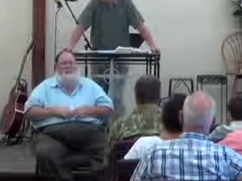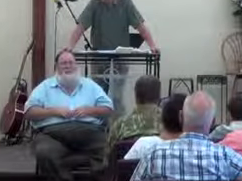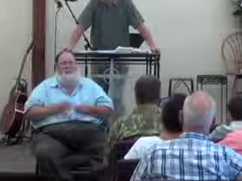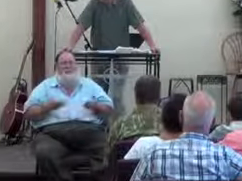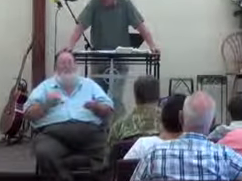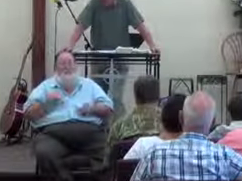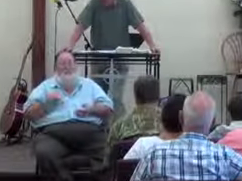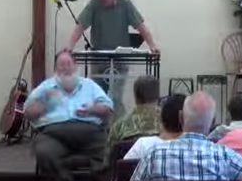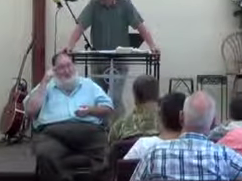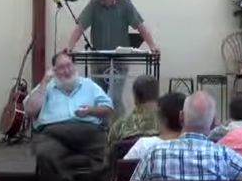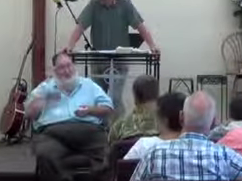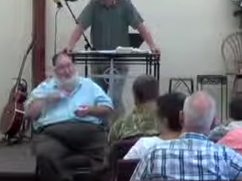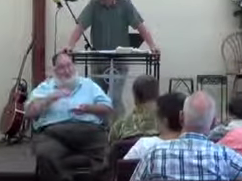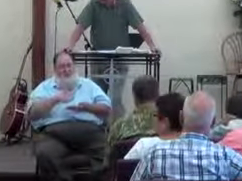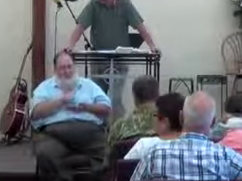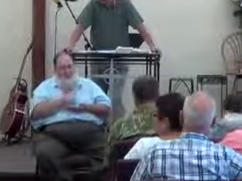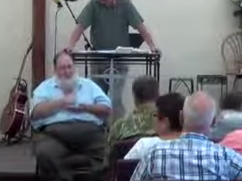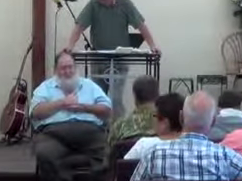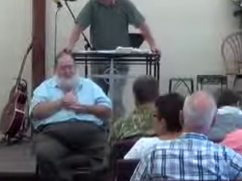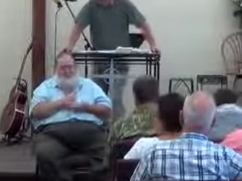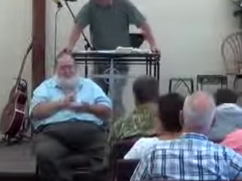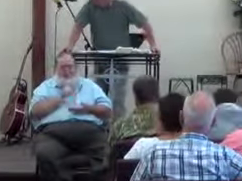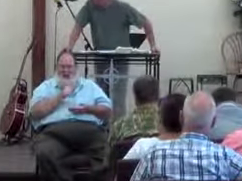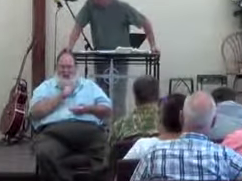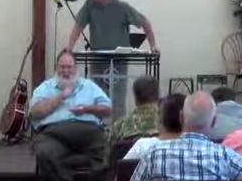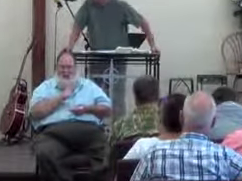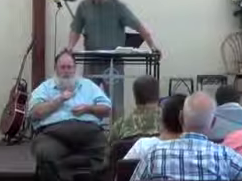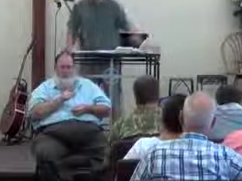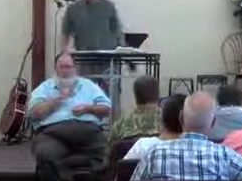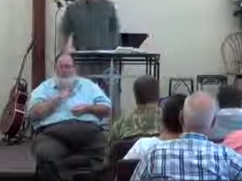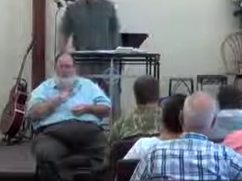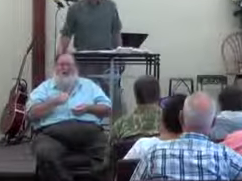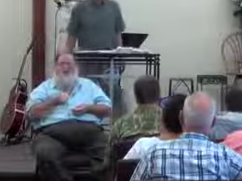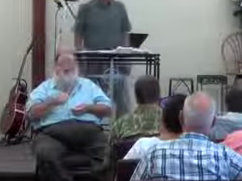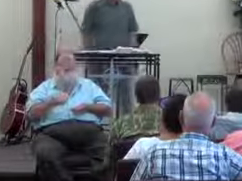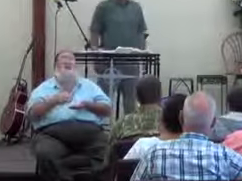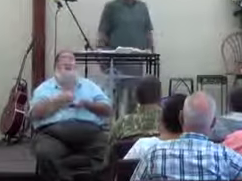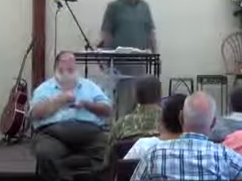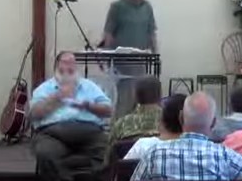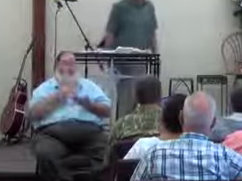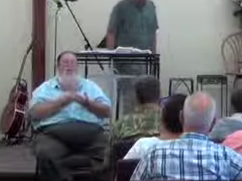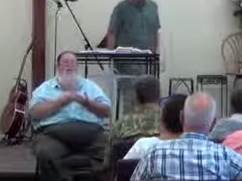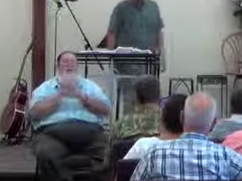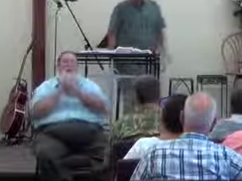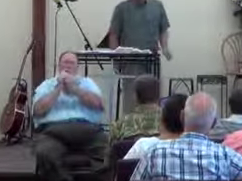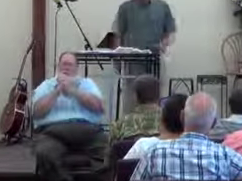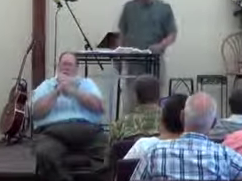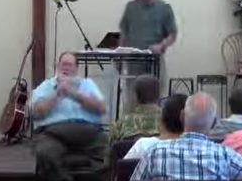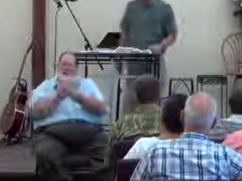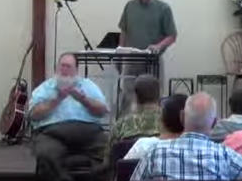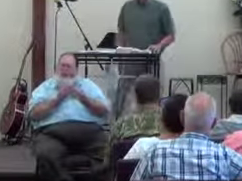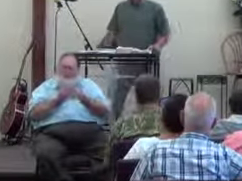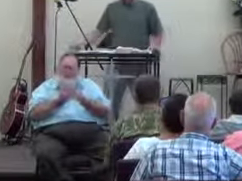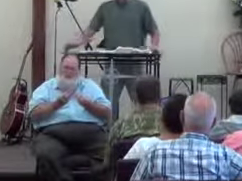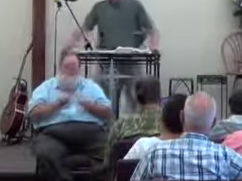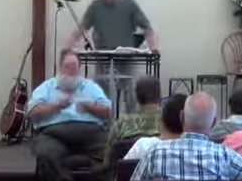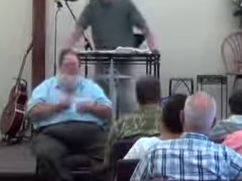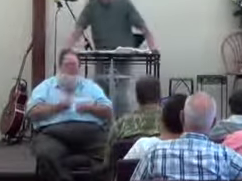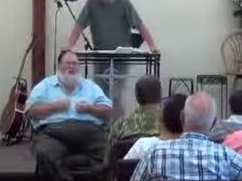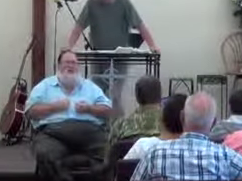think that we deserve is not the case. It's not I deserve a good worship service. I deserve, to hear good